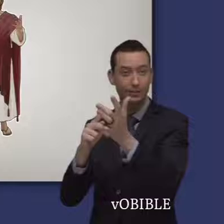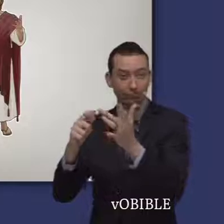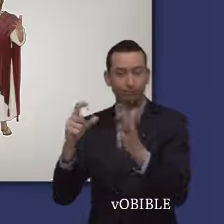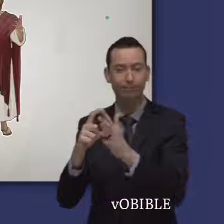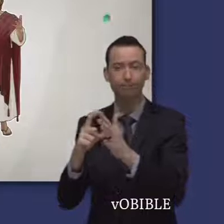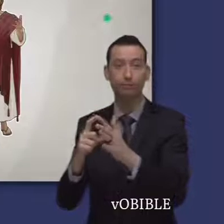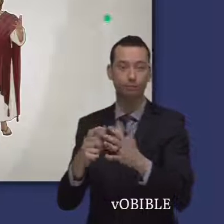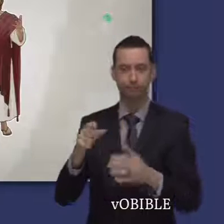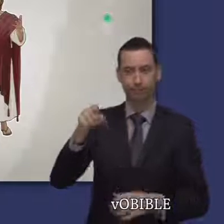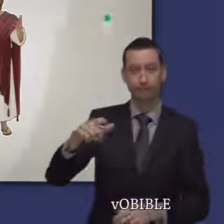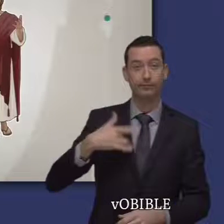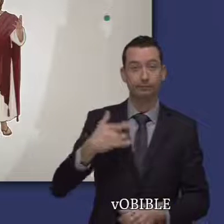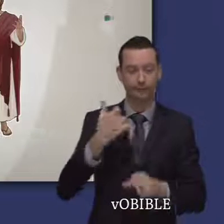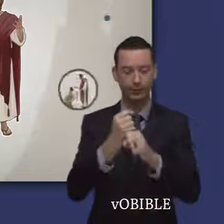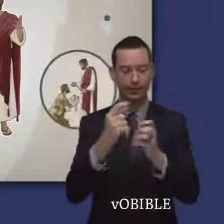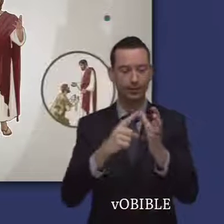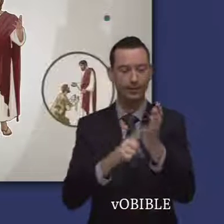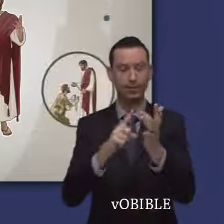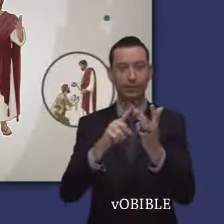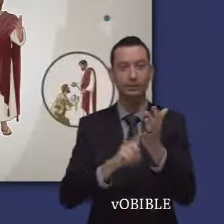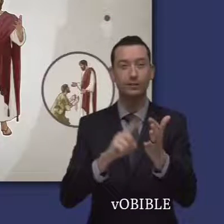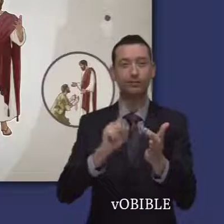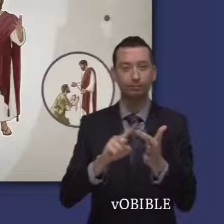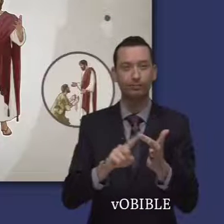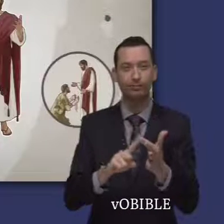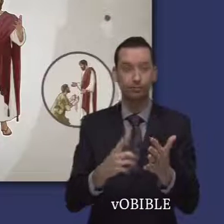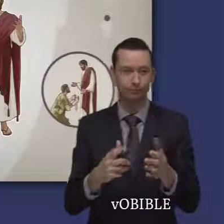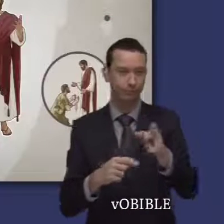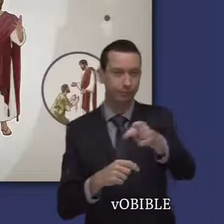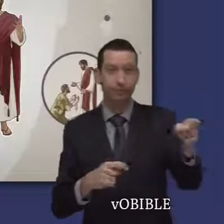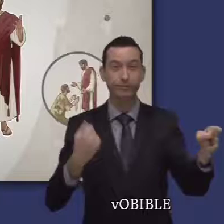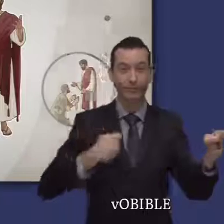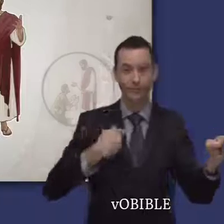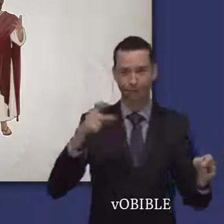David, reside in Galilee, and cure the sick.